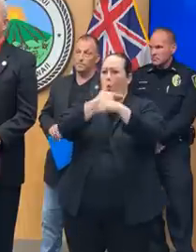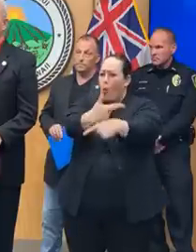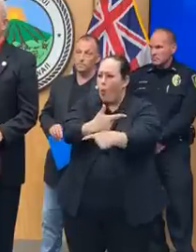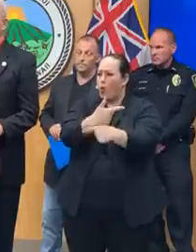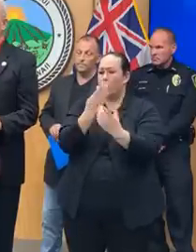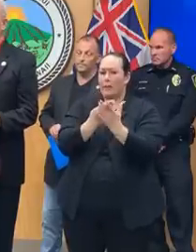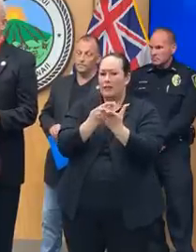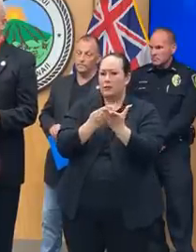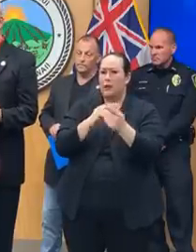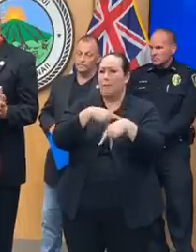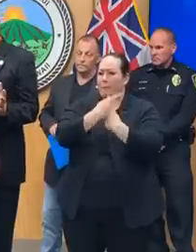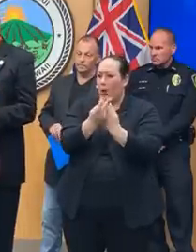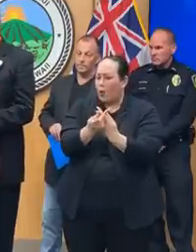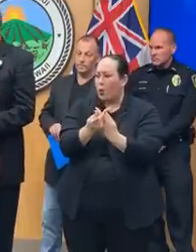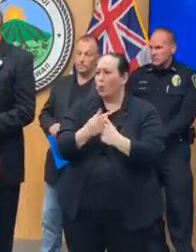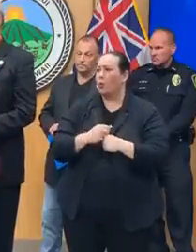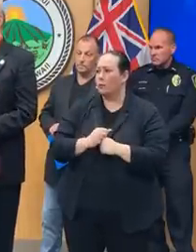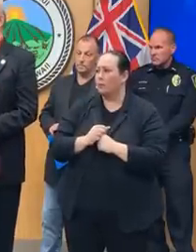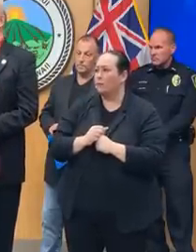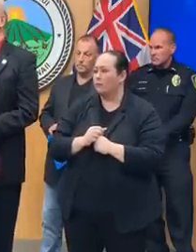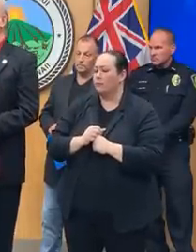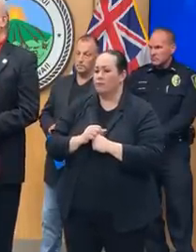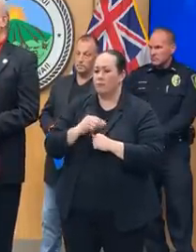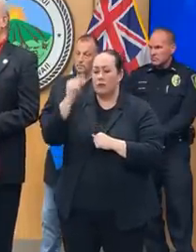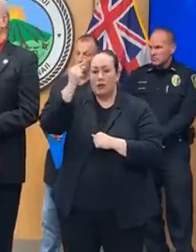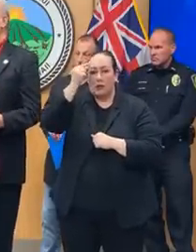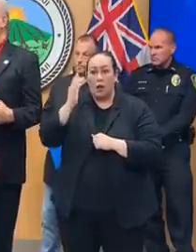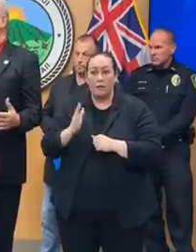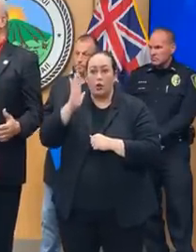we're asking, the governor is going to be having